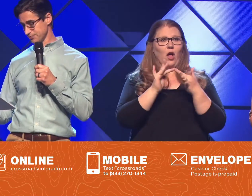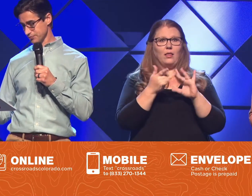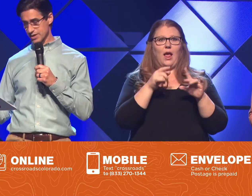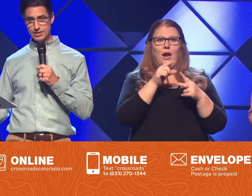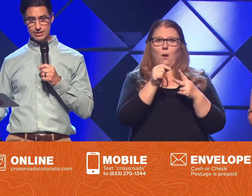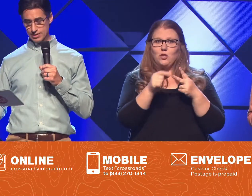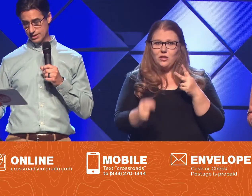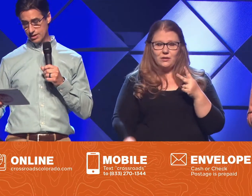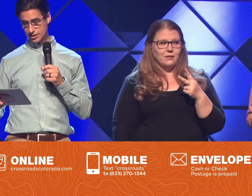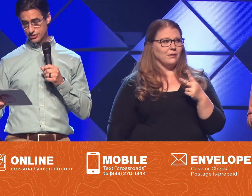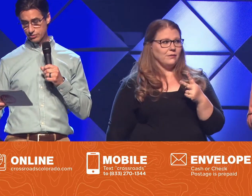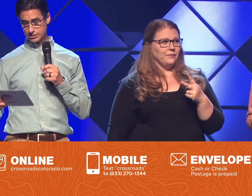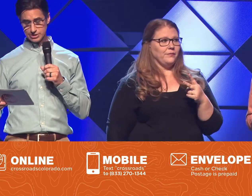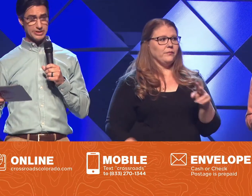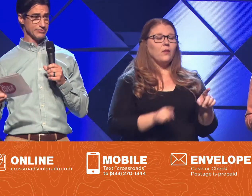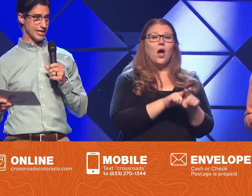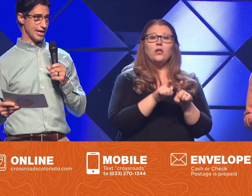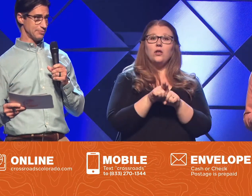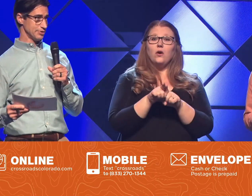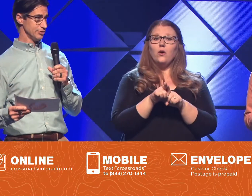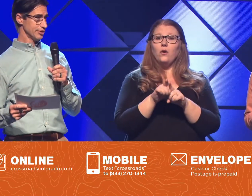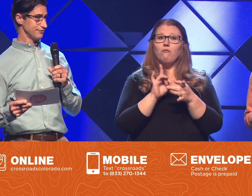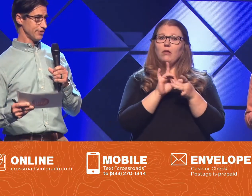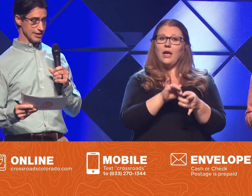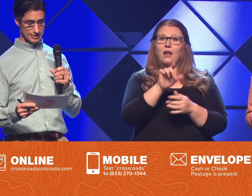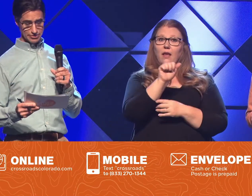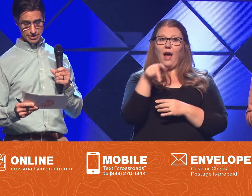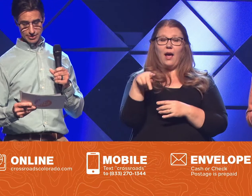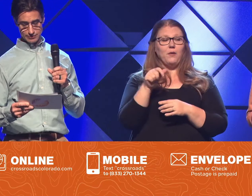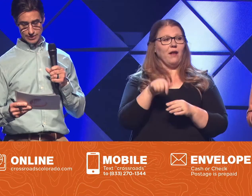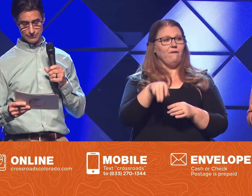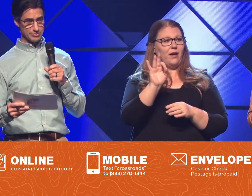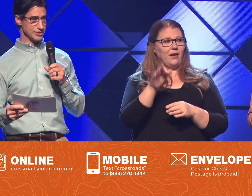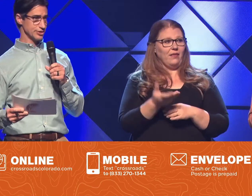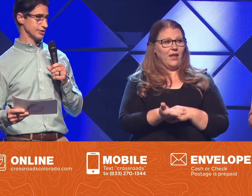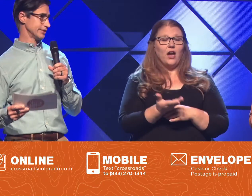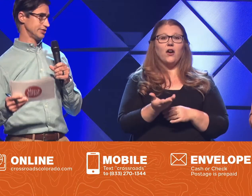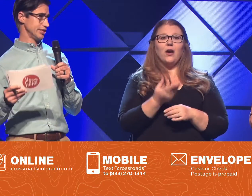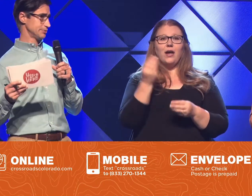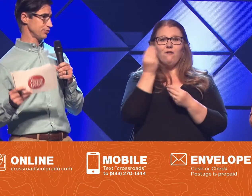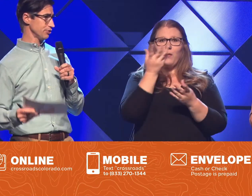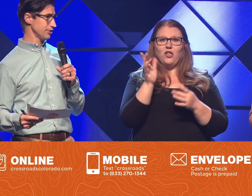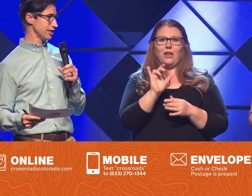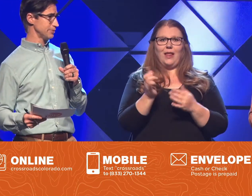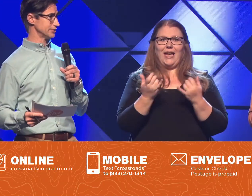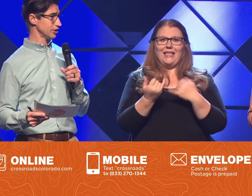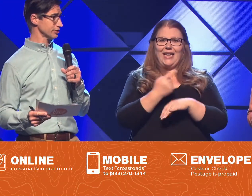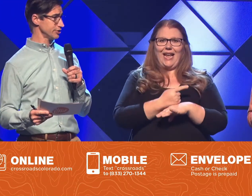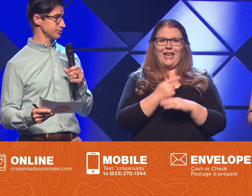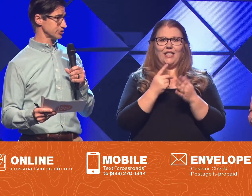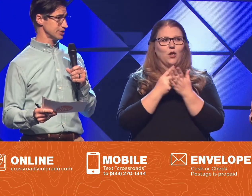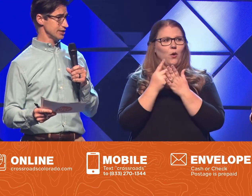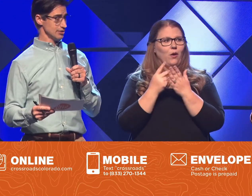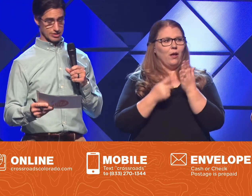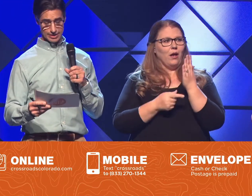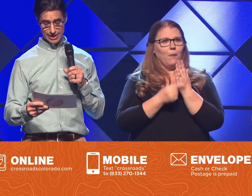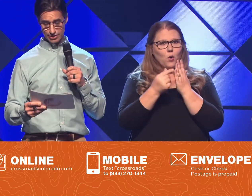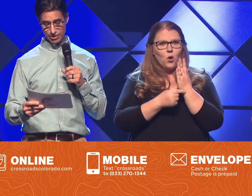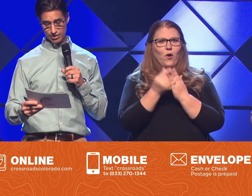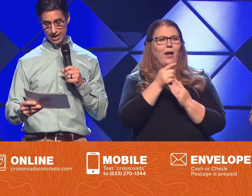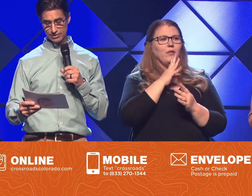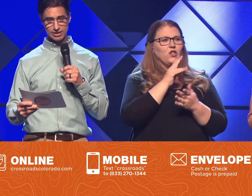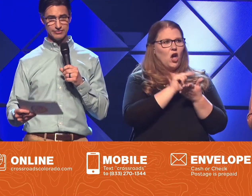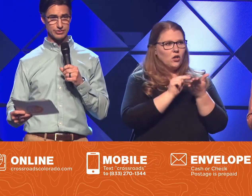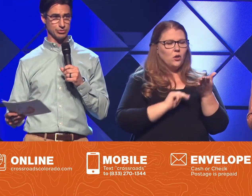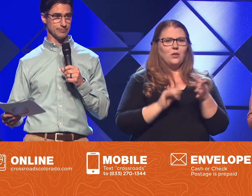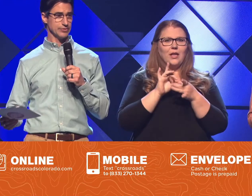options. Also, speaking of the app, you can find in there information like today's program and talk notes, the Connect